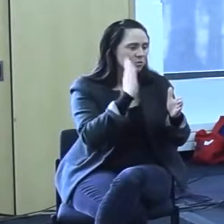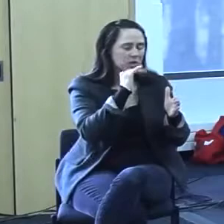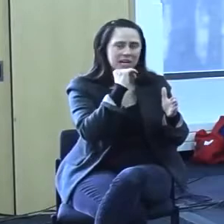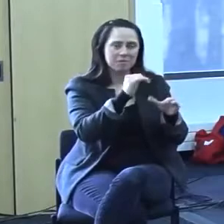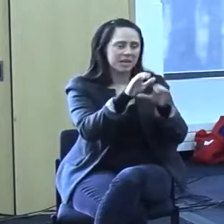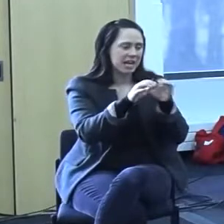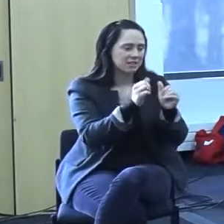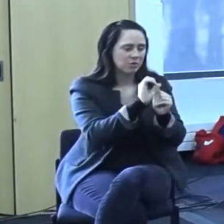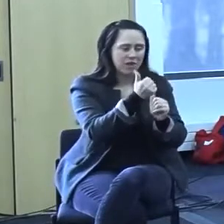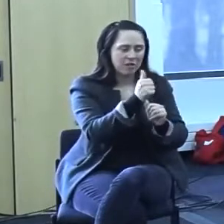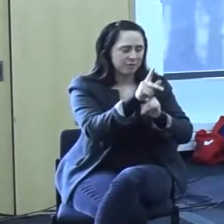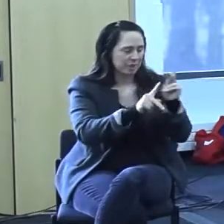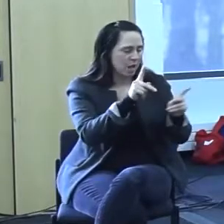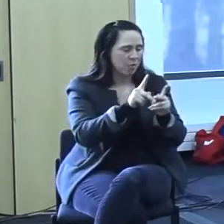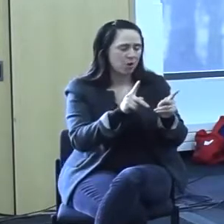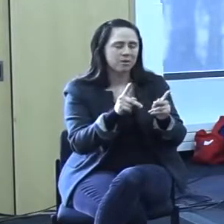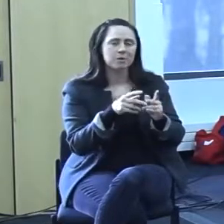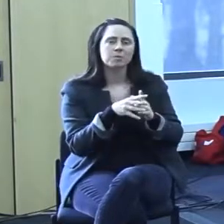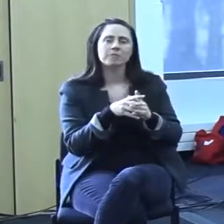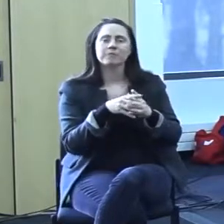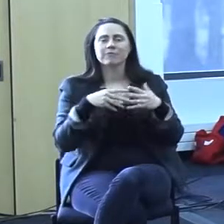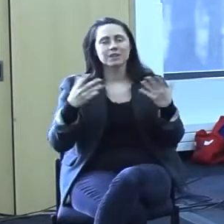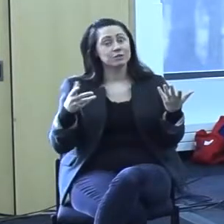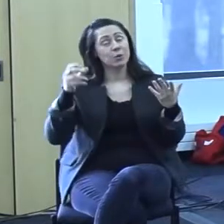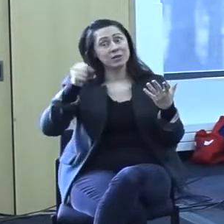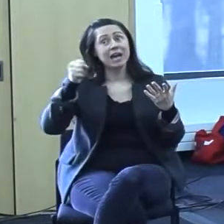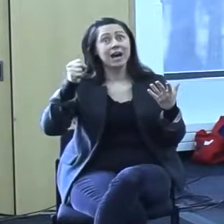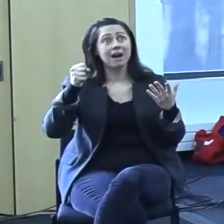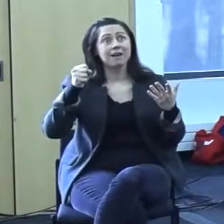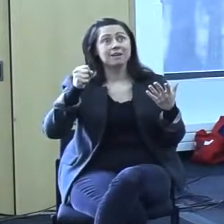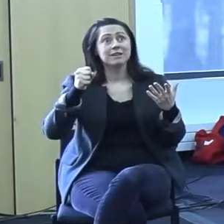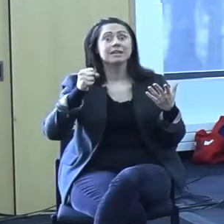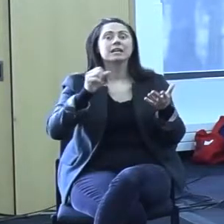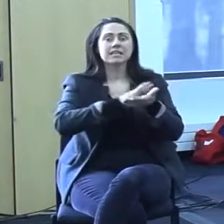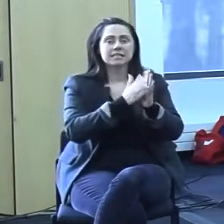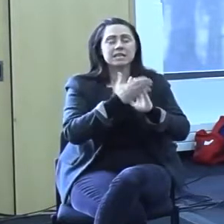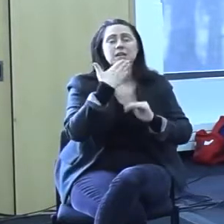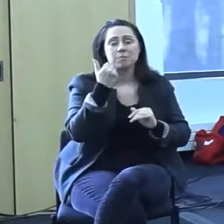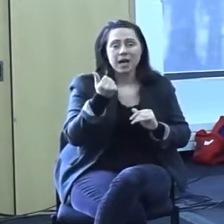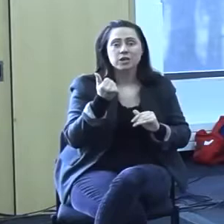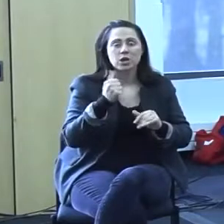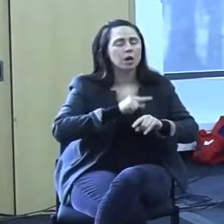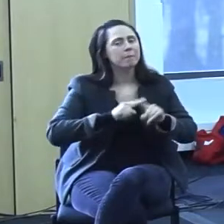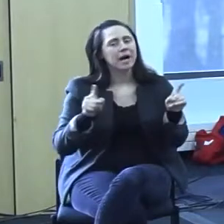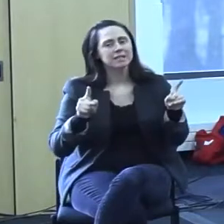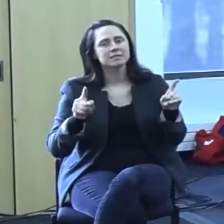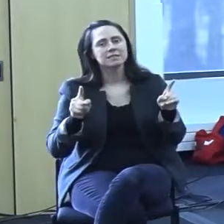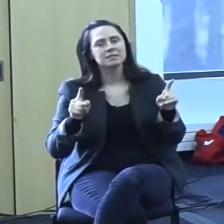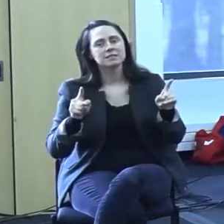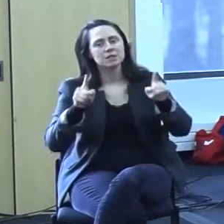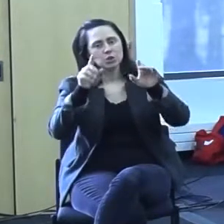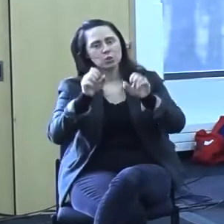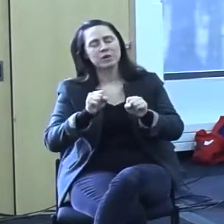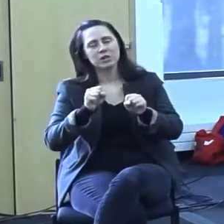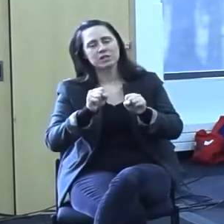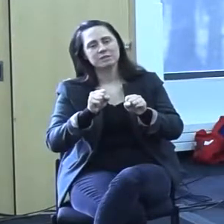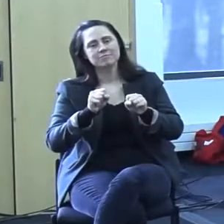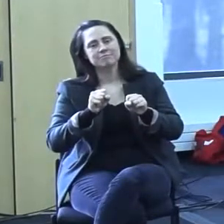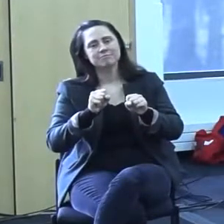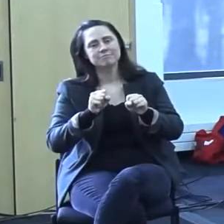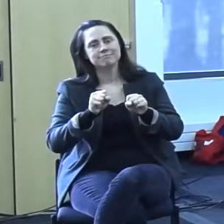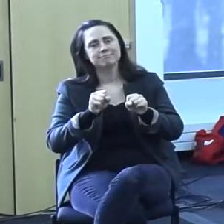stuff like that. So yeah, it is getting better. But we